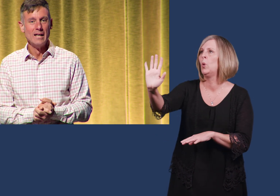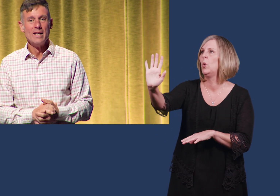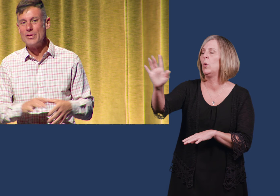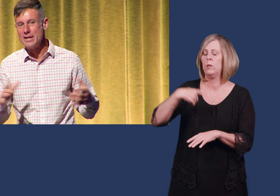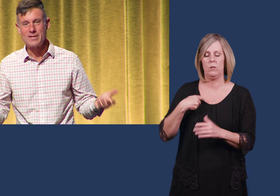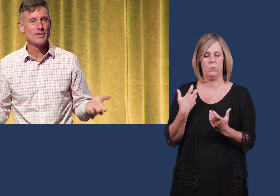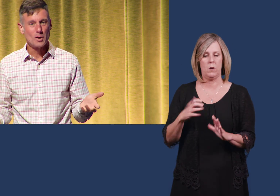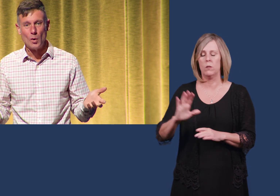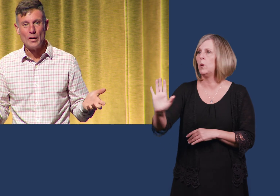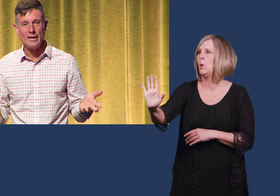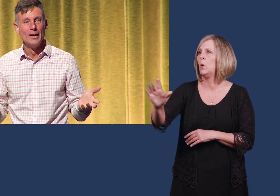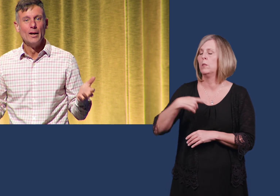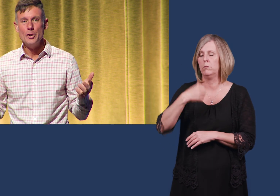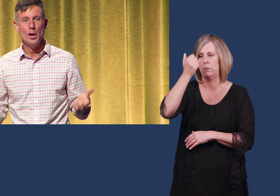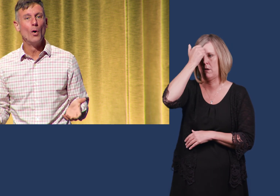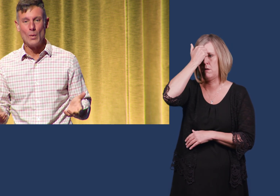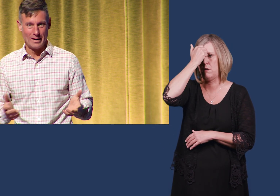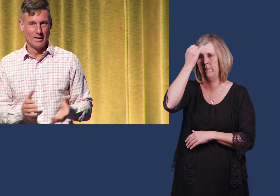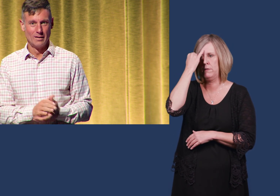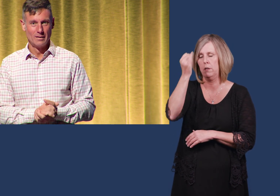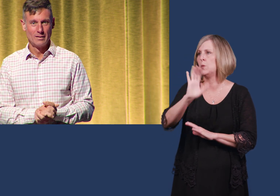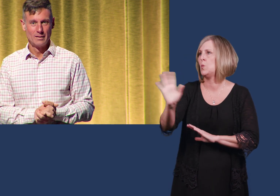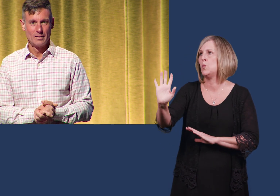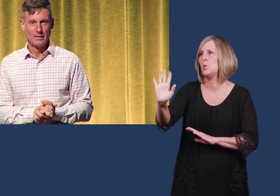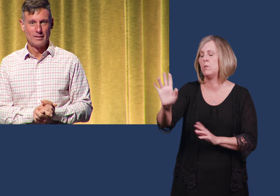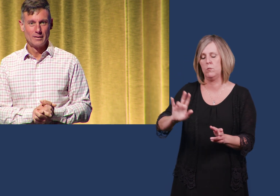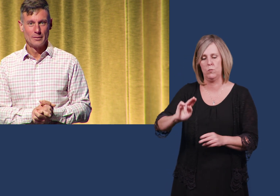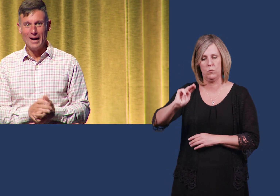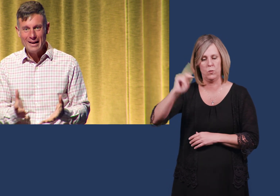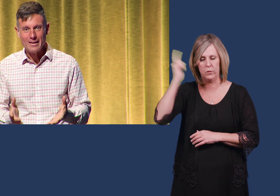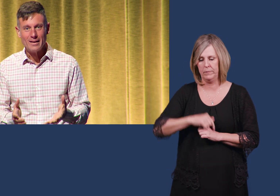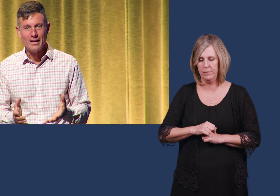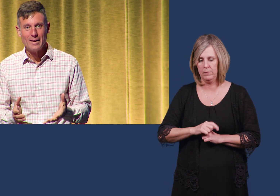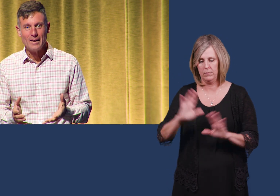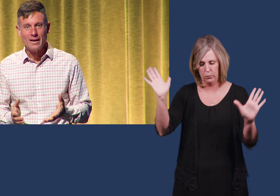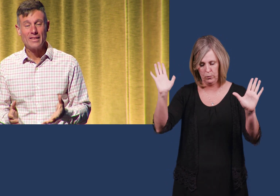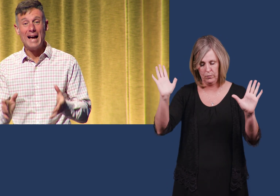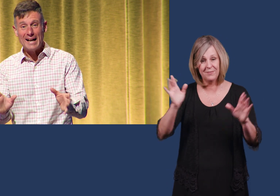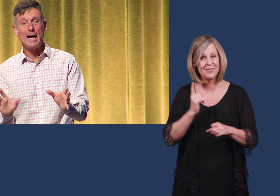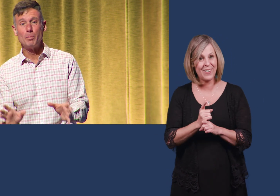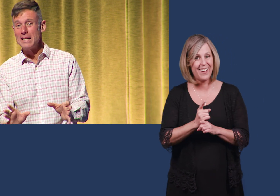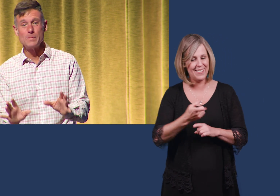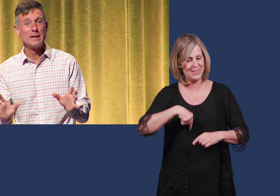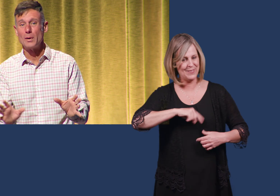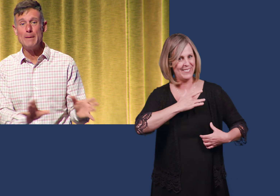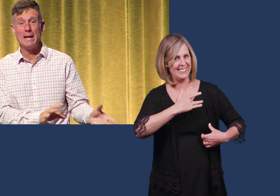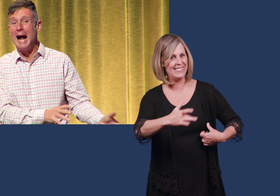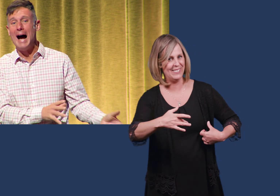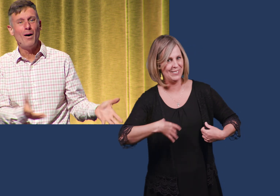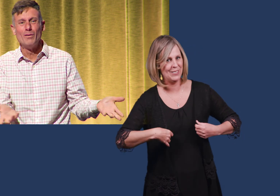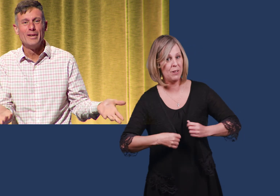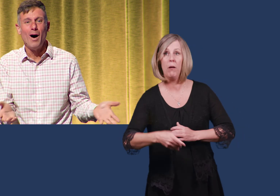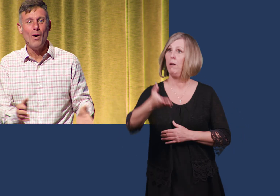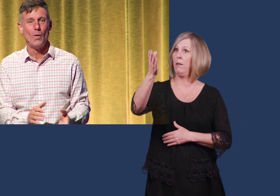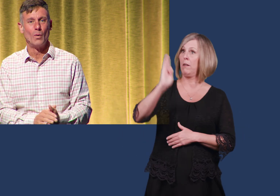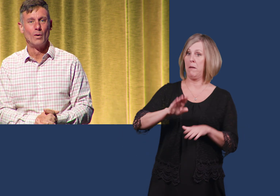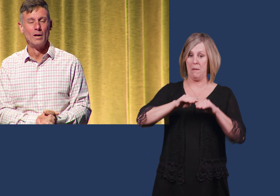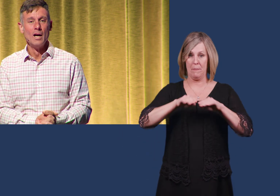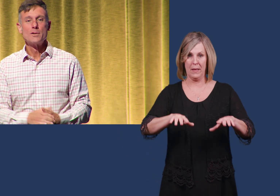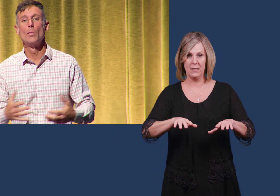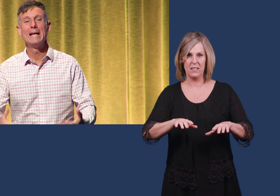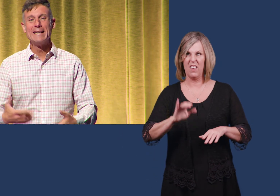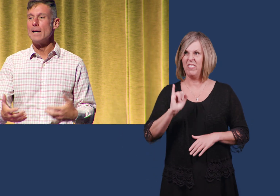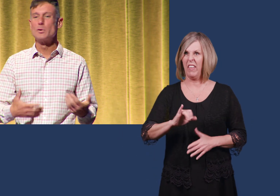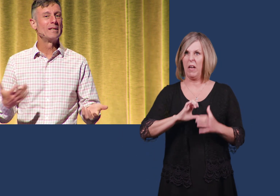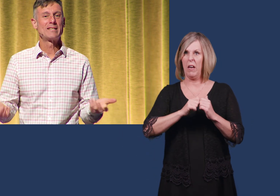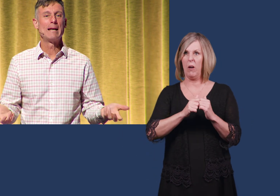blessing. This is going nowhere. Right? That God blesses me, great, but how? No.